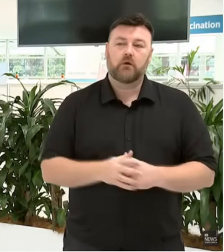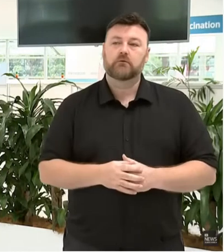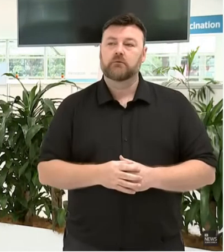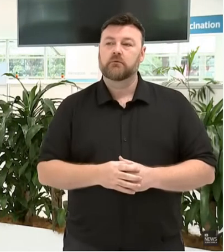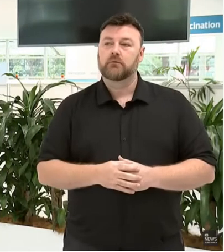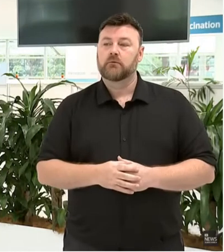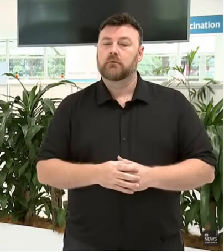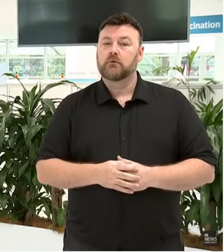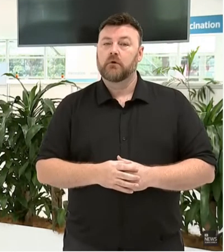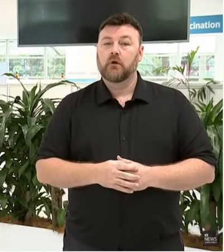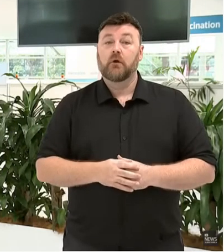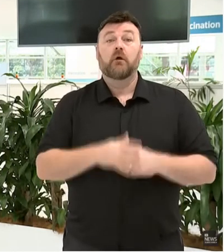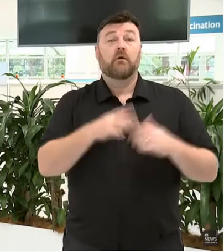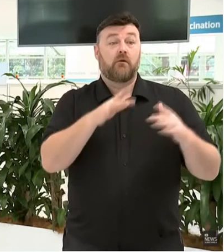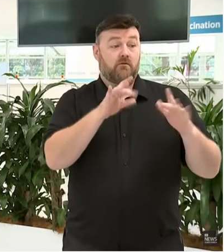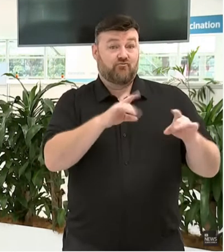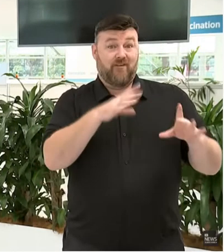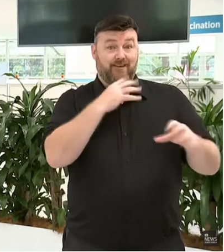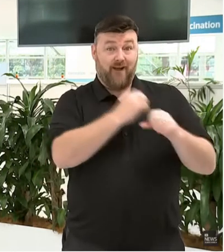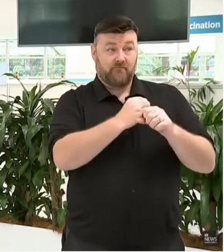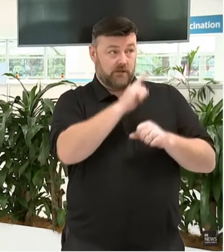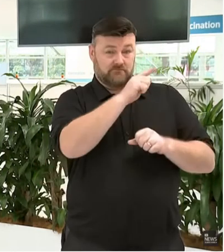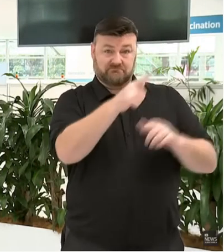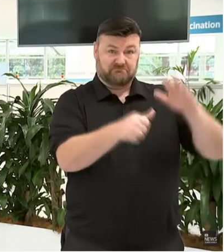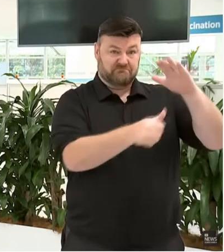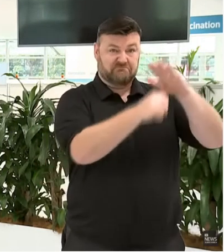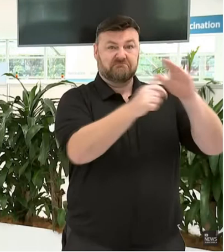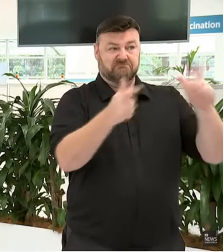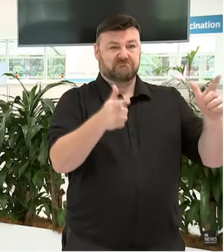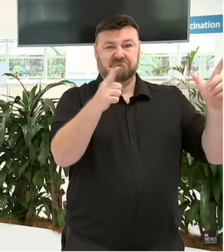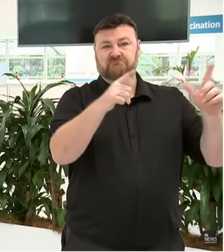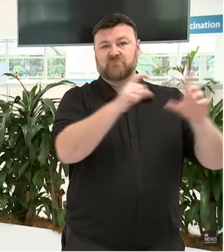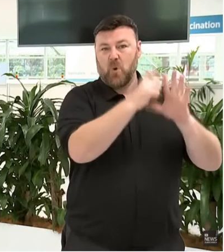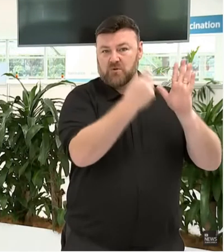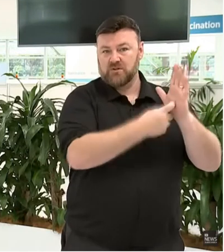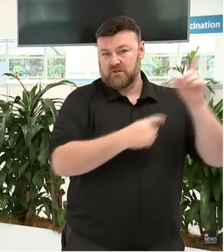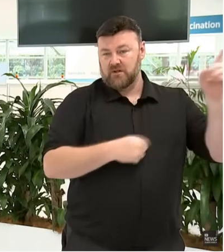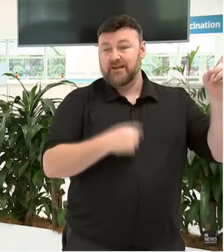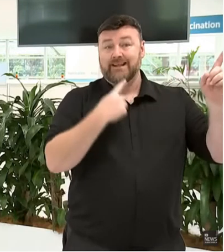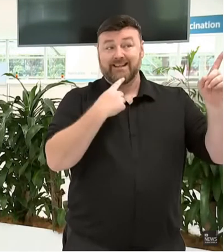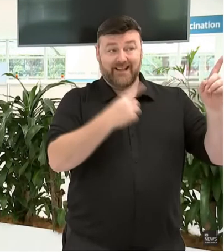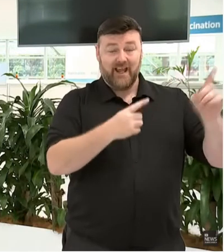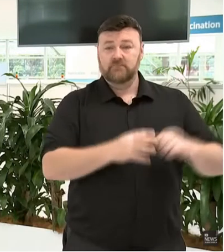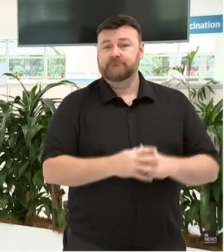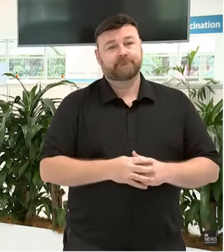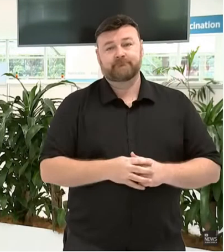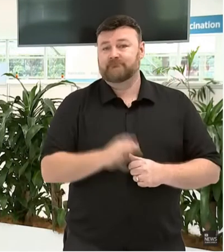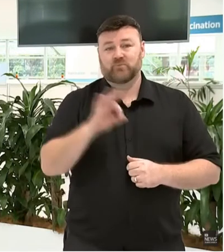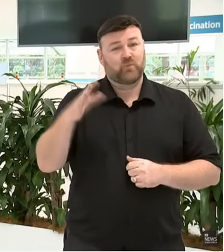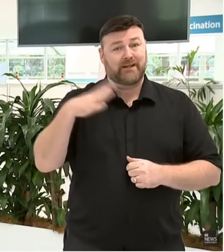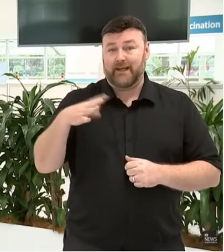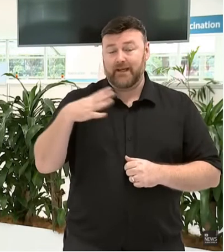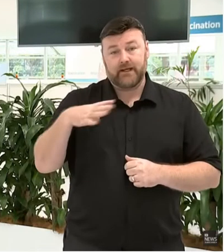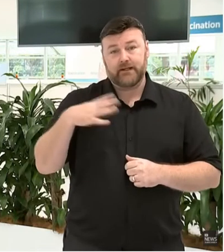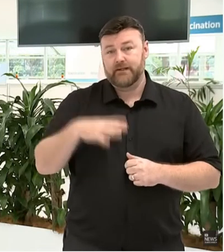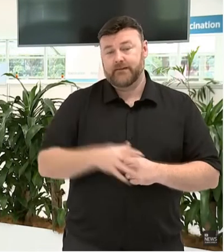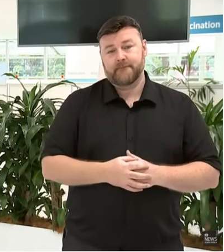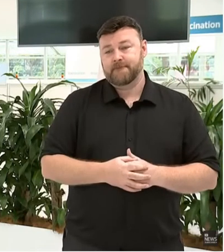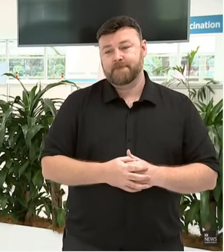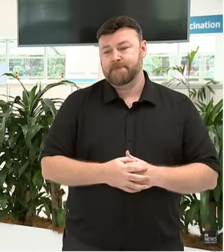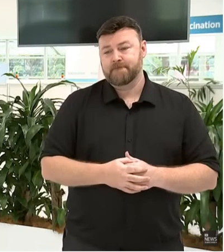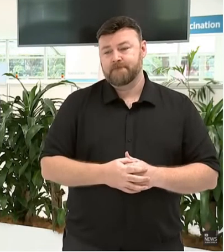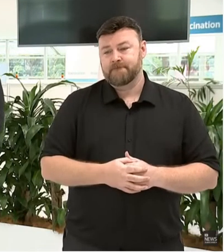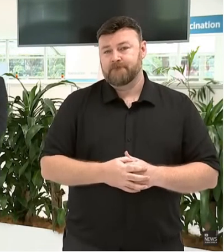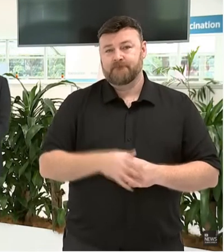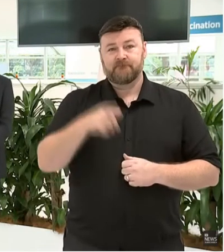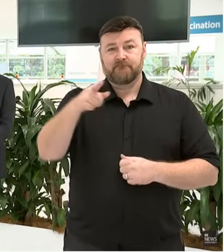Chief Health Officer, the Commonwealth Chief Health Officer has clearly said, there is no need for